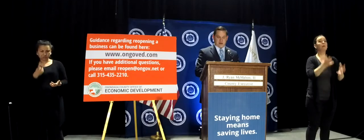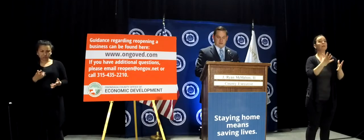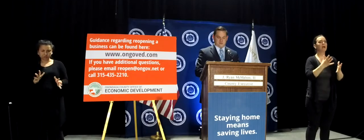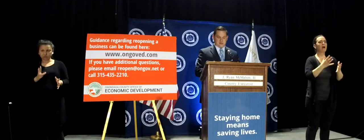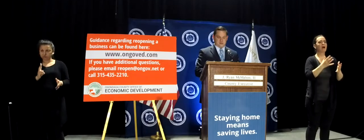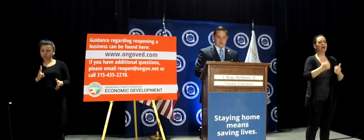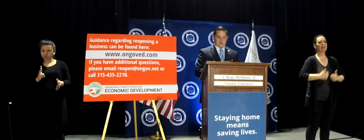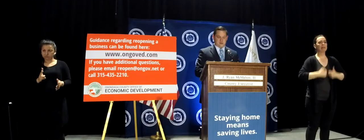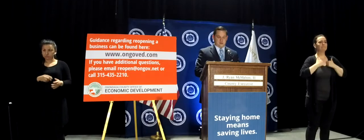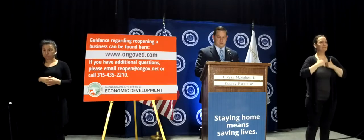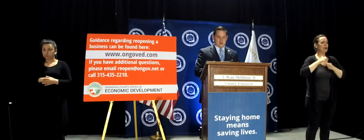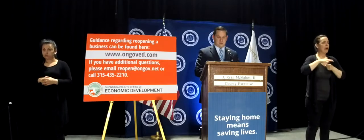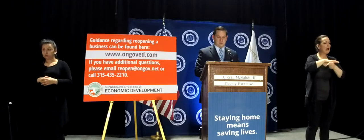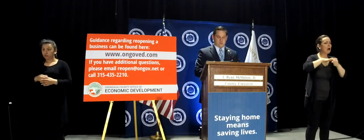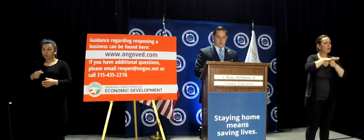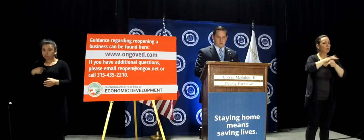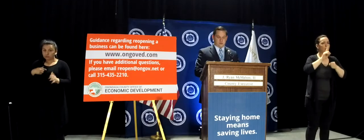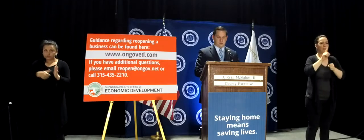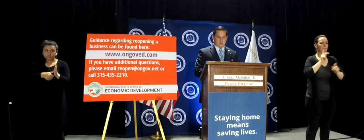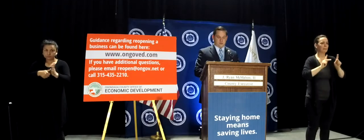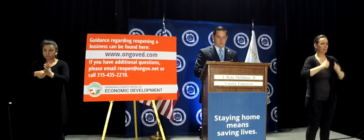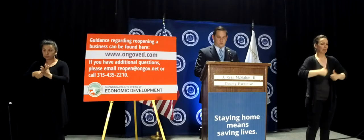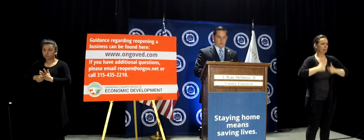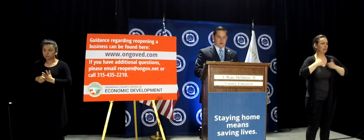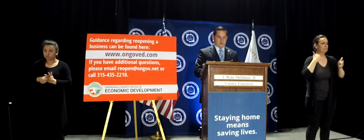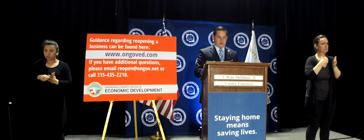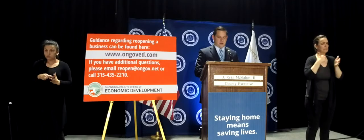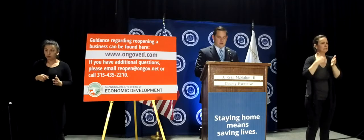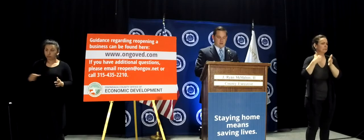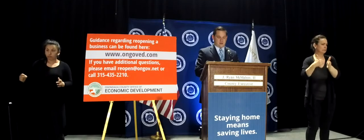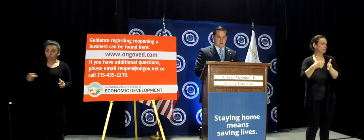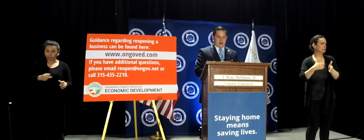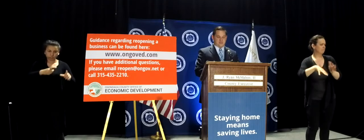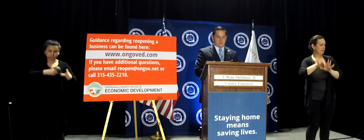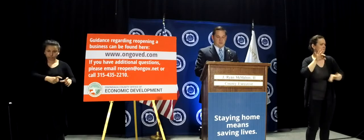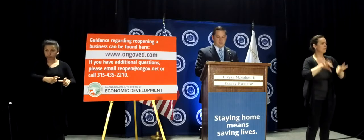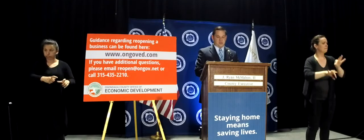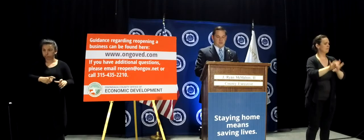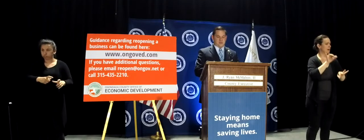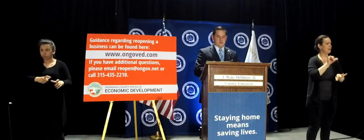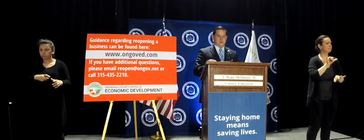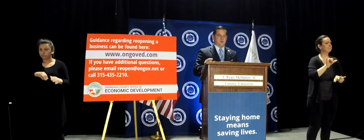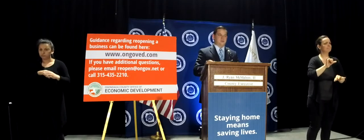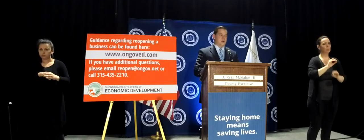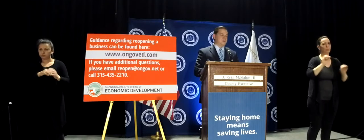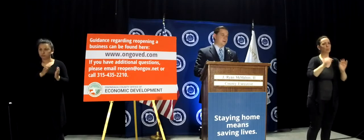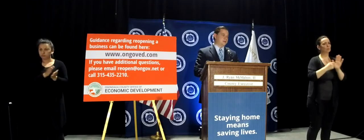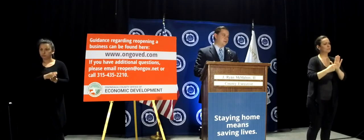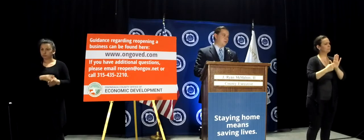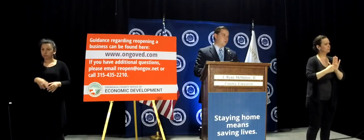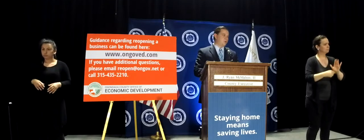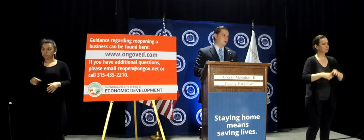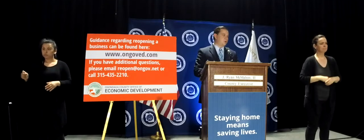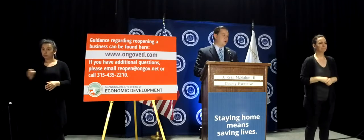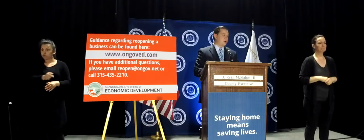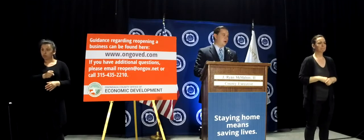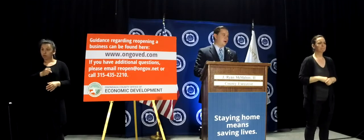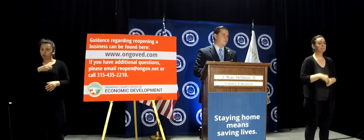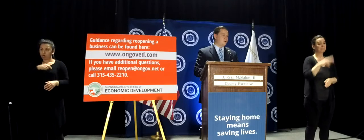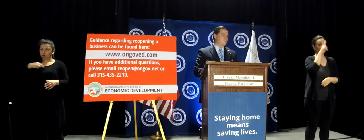been proactive testing. So we'll continue to report on that. Hospitalizations, yesterday we talked about the